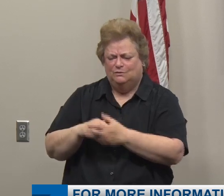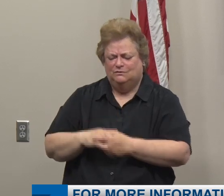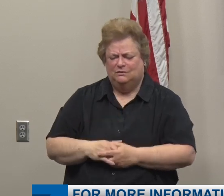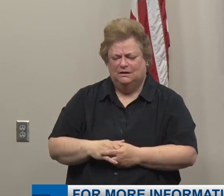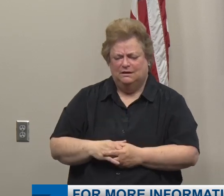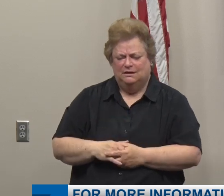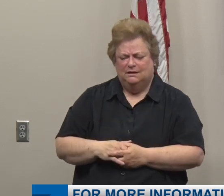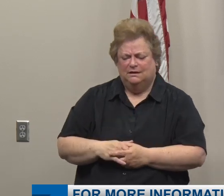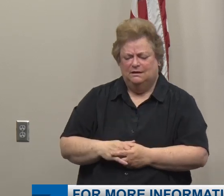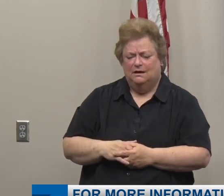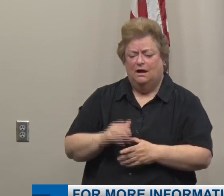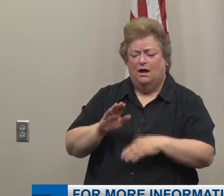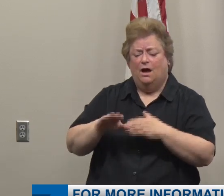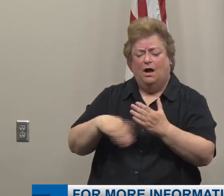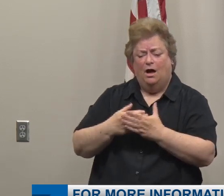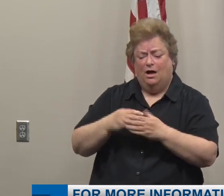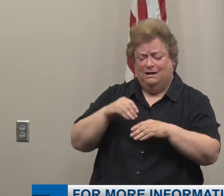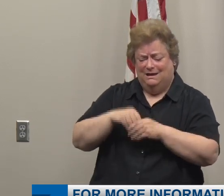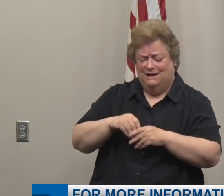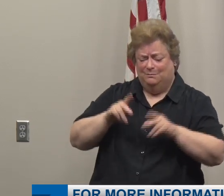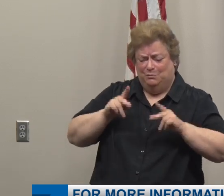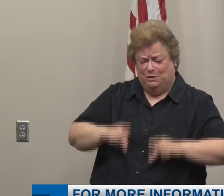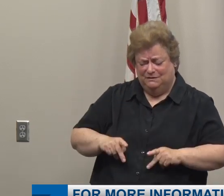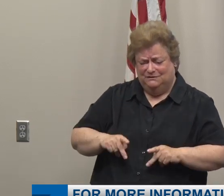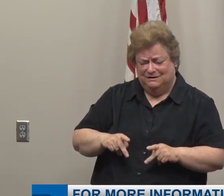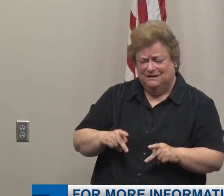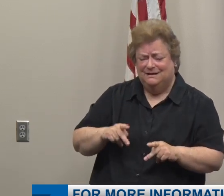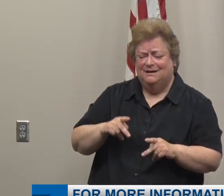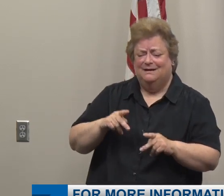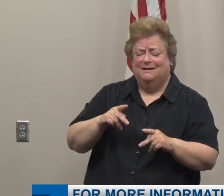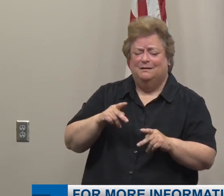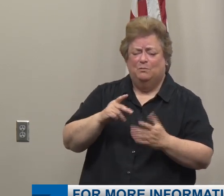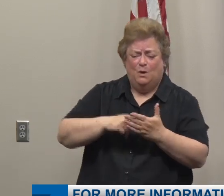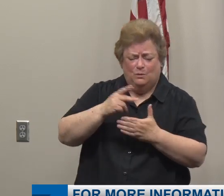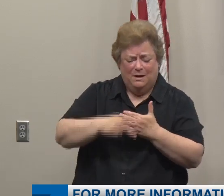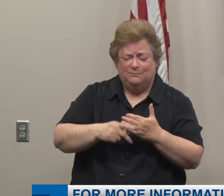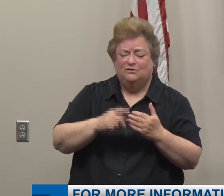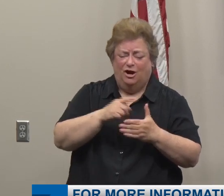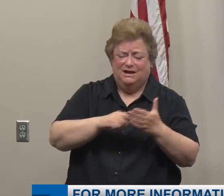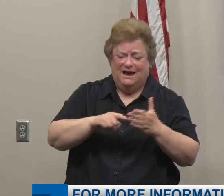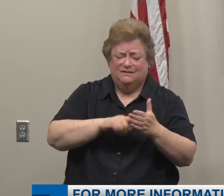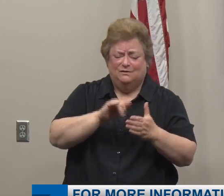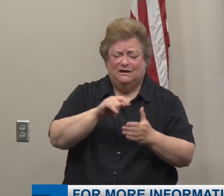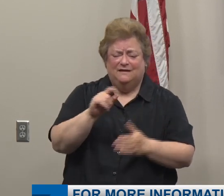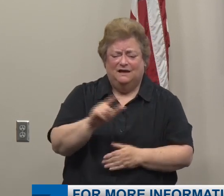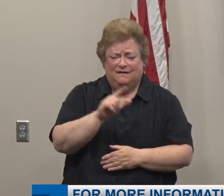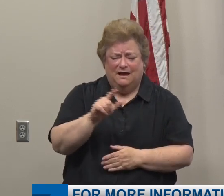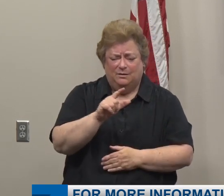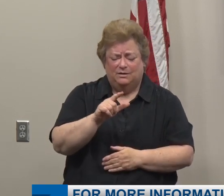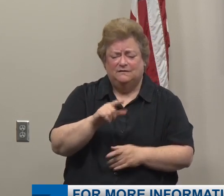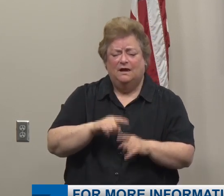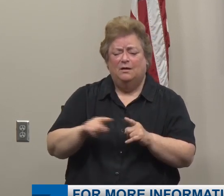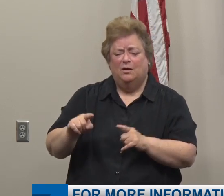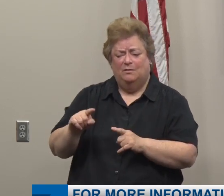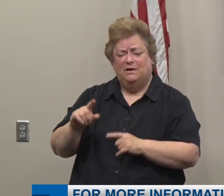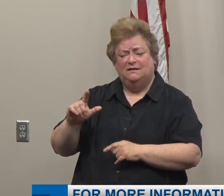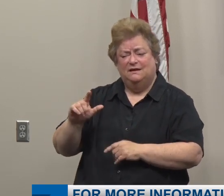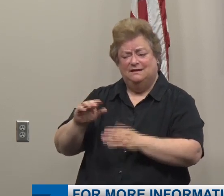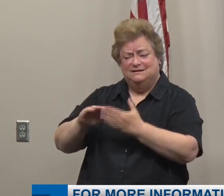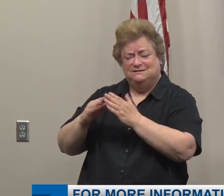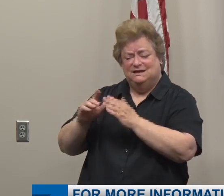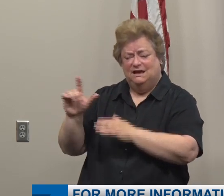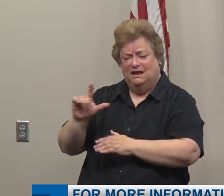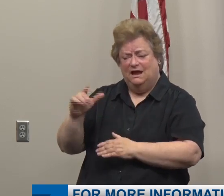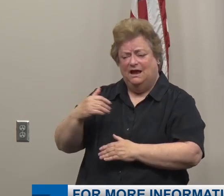all in-person programming at our Lincoln libraries remain canceled our city libraries are offering an online